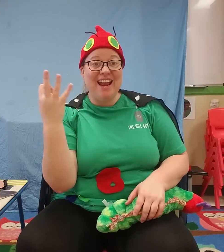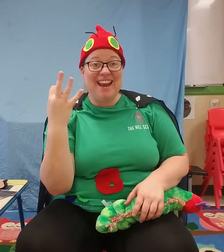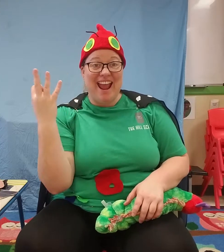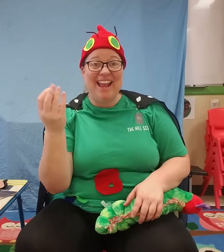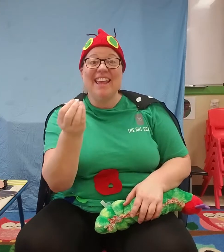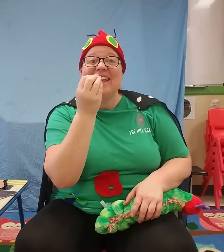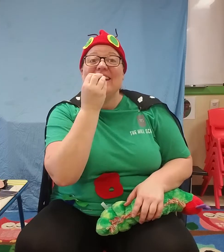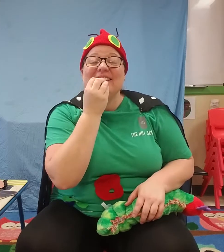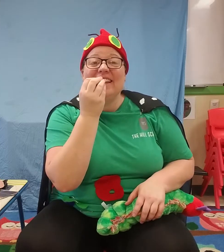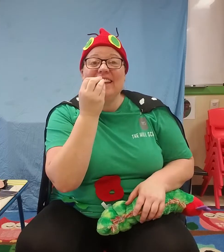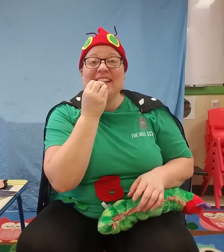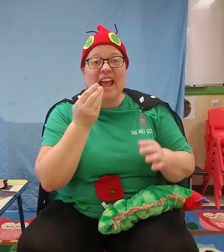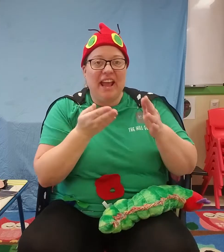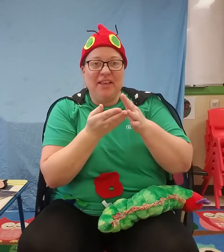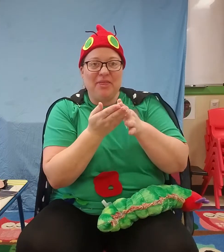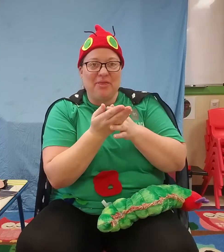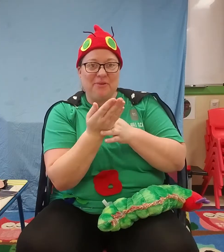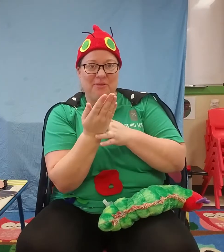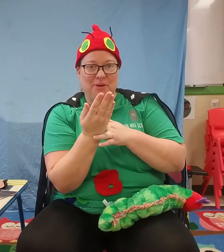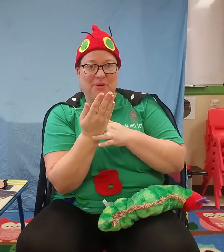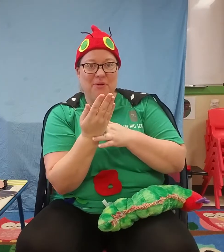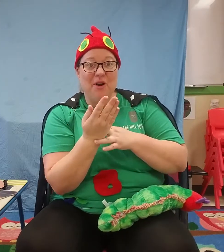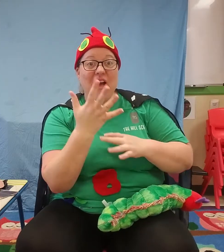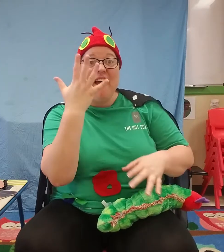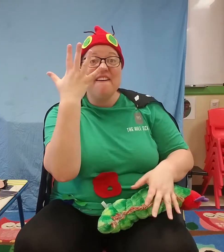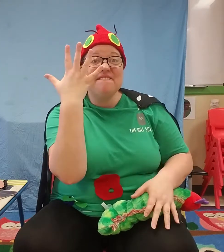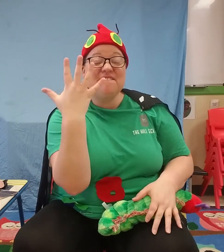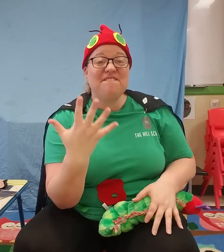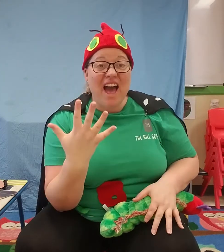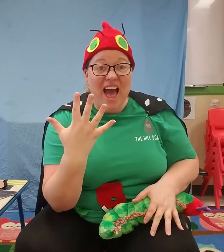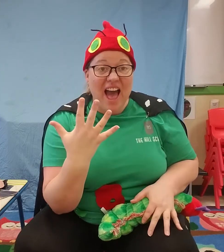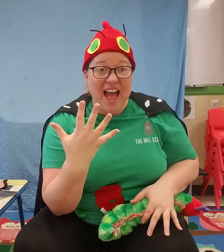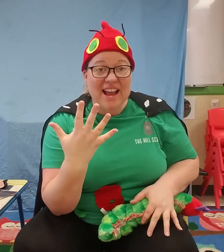Friday, he ate through five